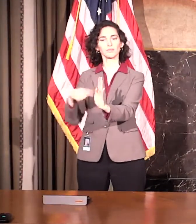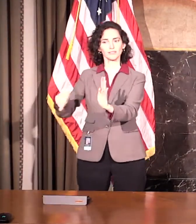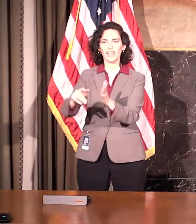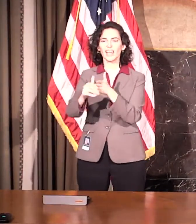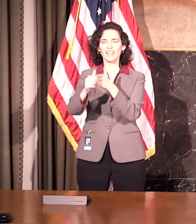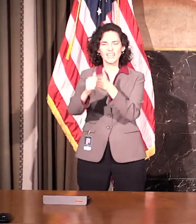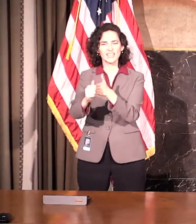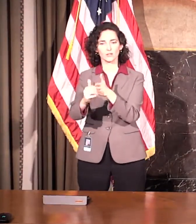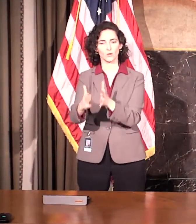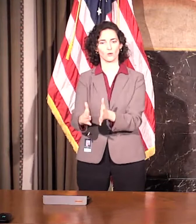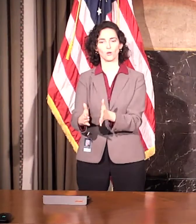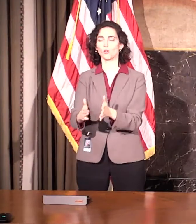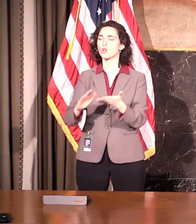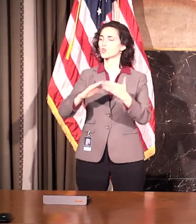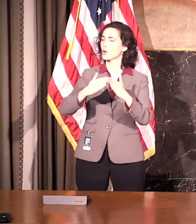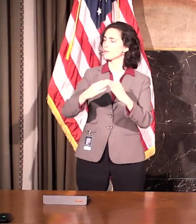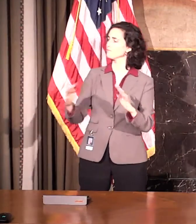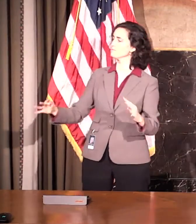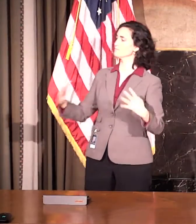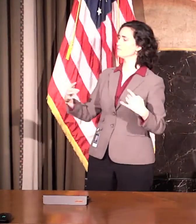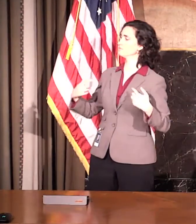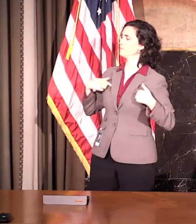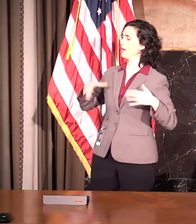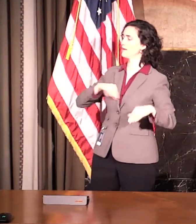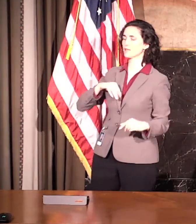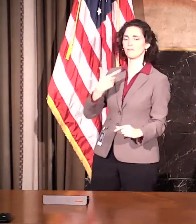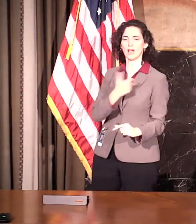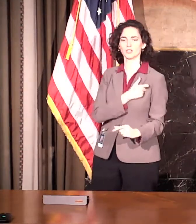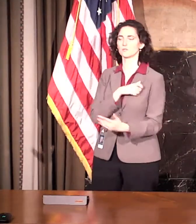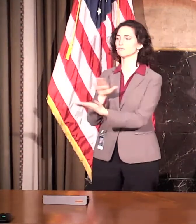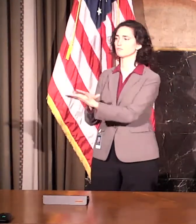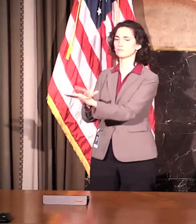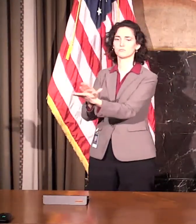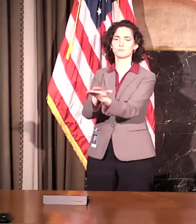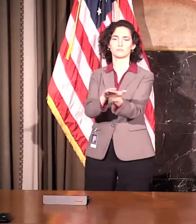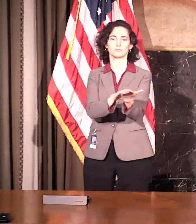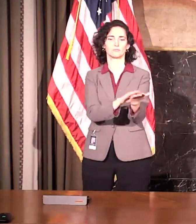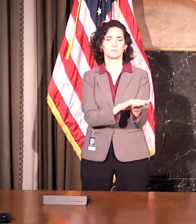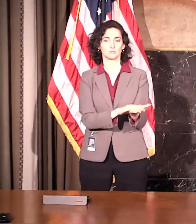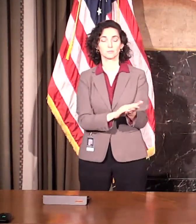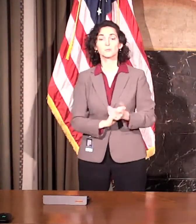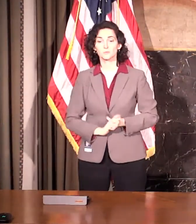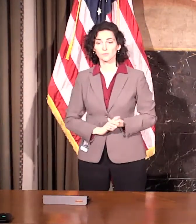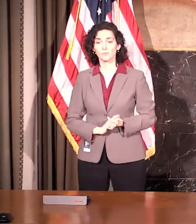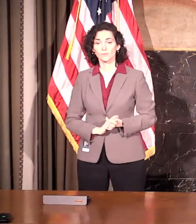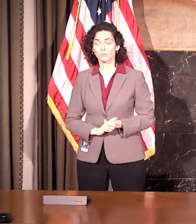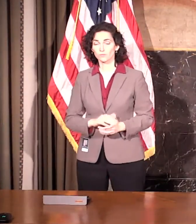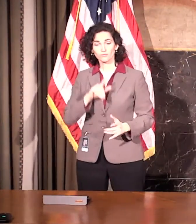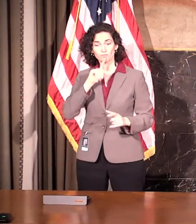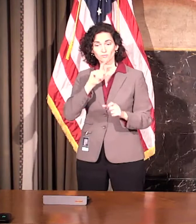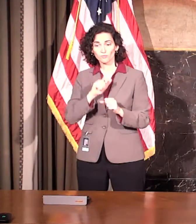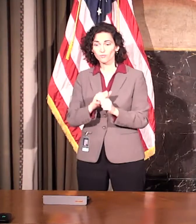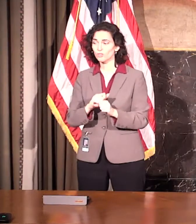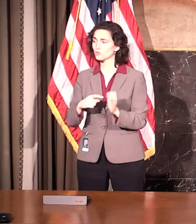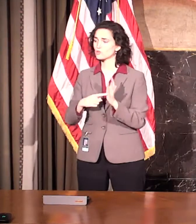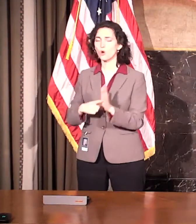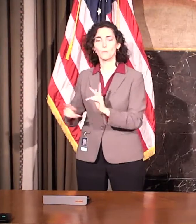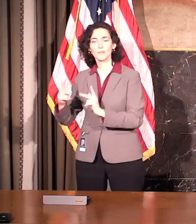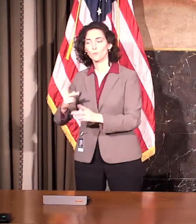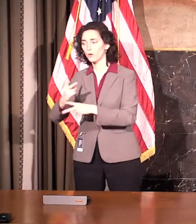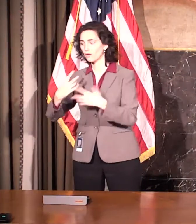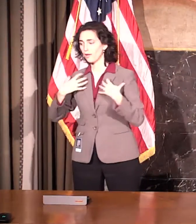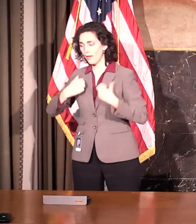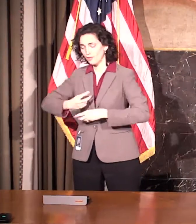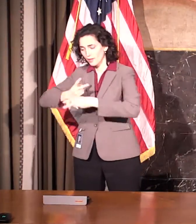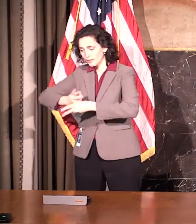more for our community and taking the vaccine. This is truly an expression of healthcare with heart and what